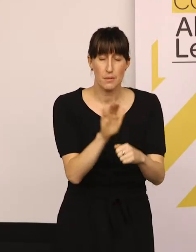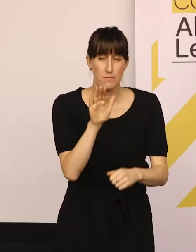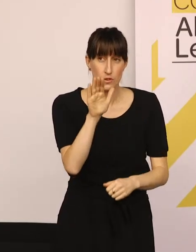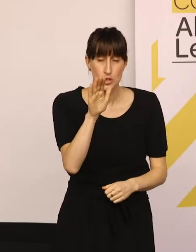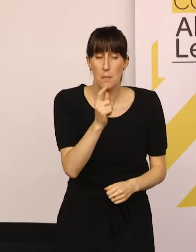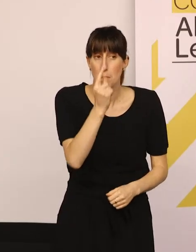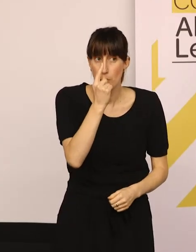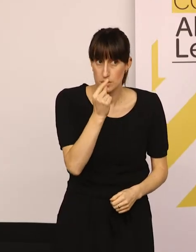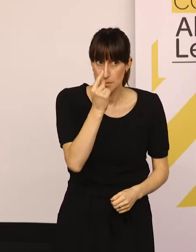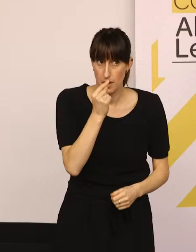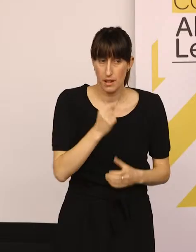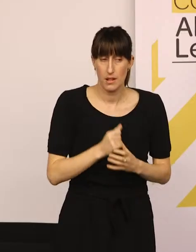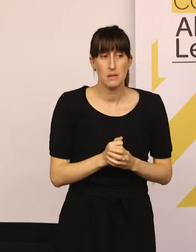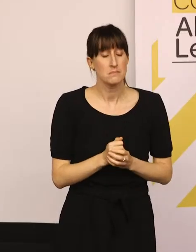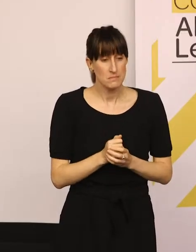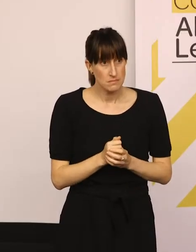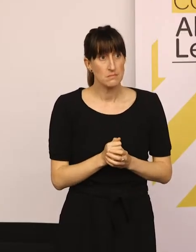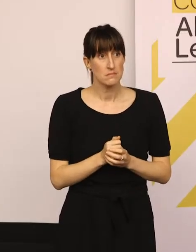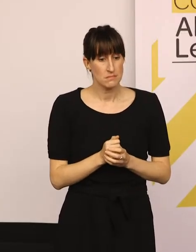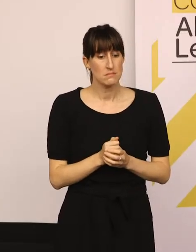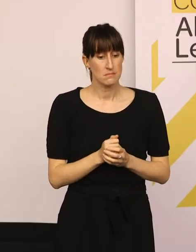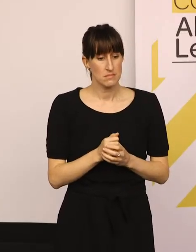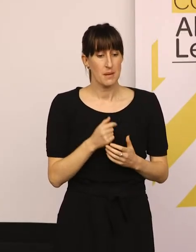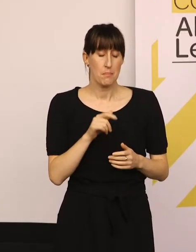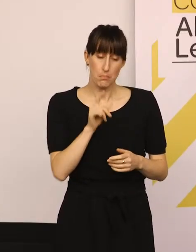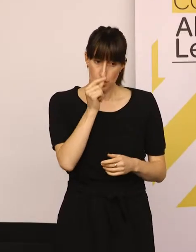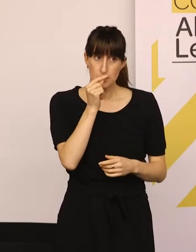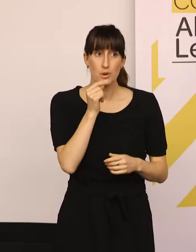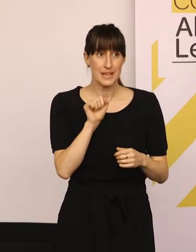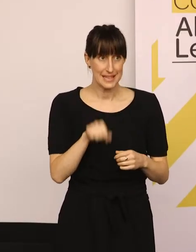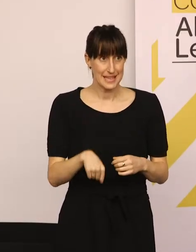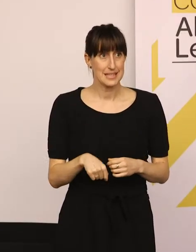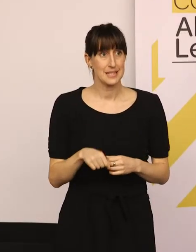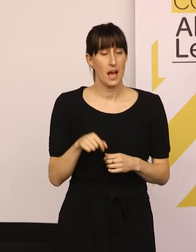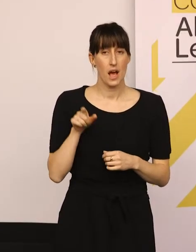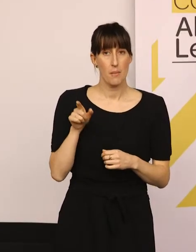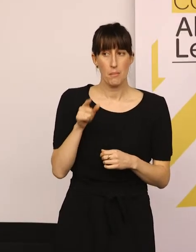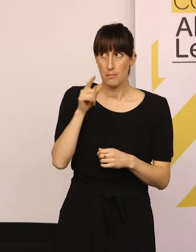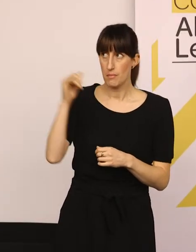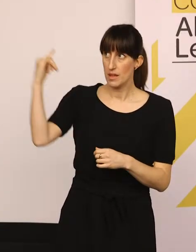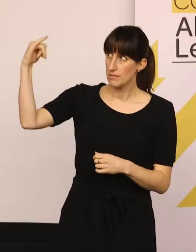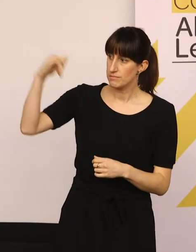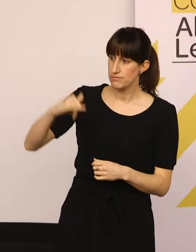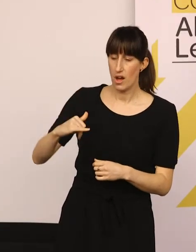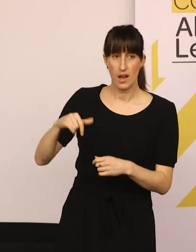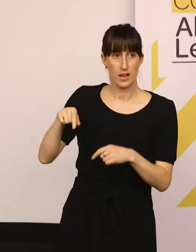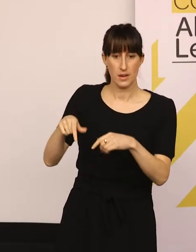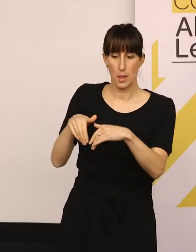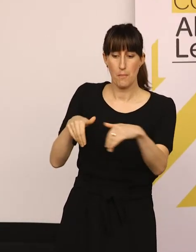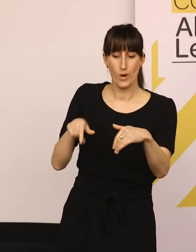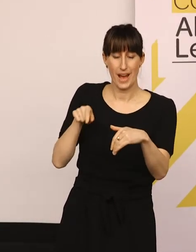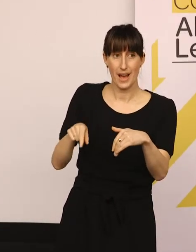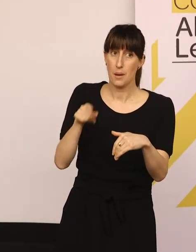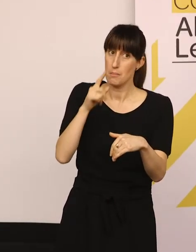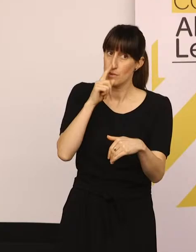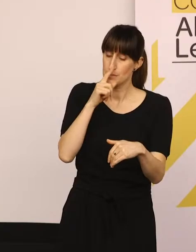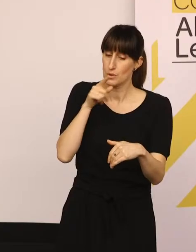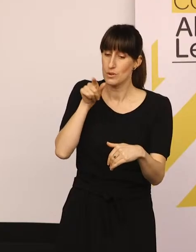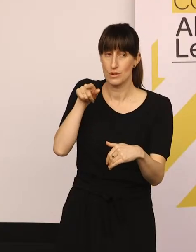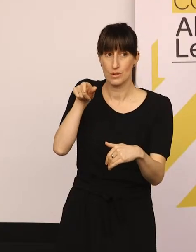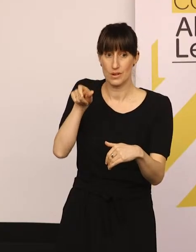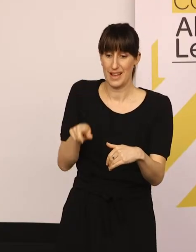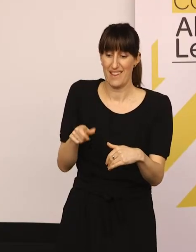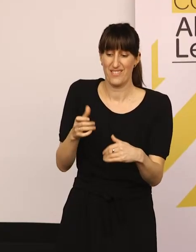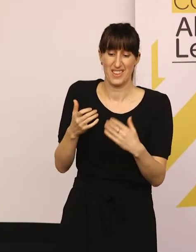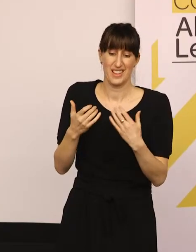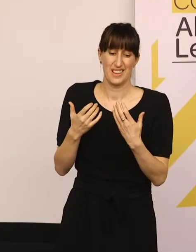It may be that we detect a case at the border. We're now making sure that we detect those cases whether people have symptoms or not.